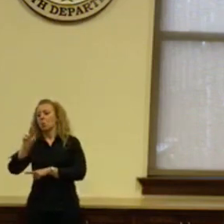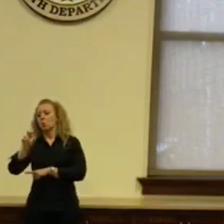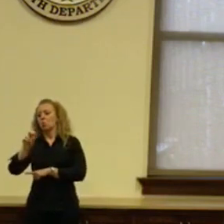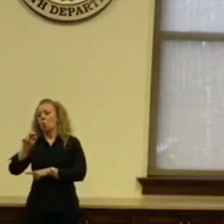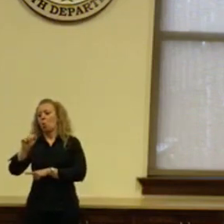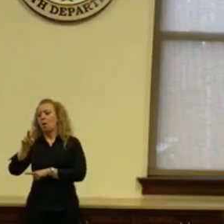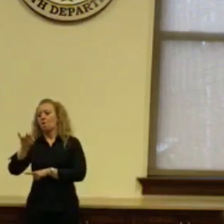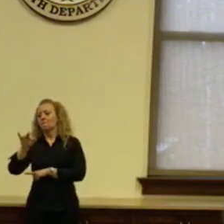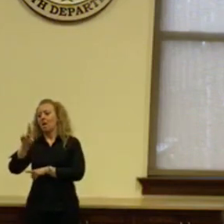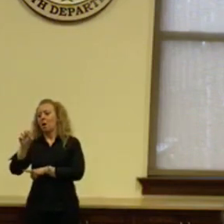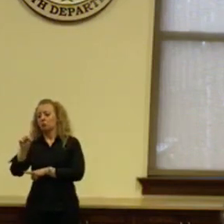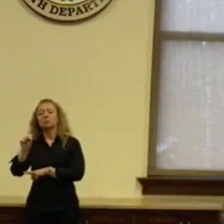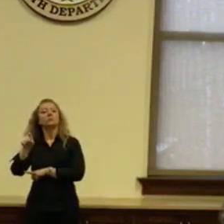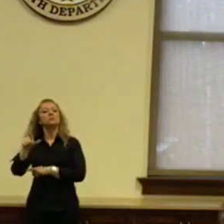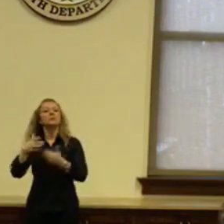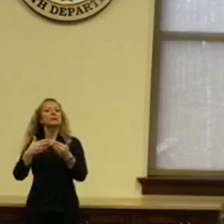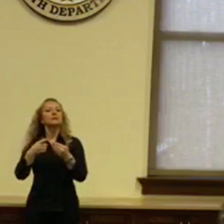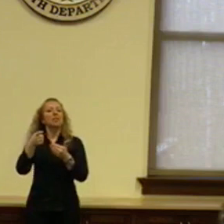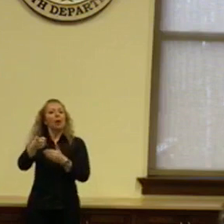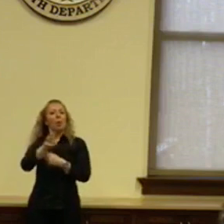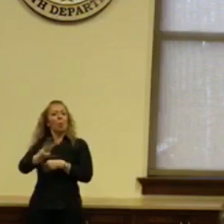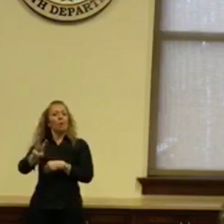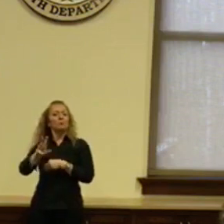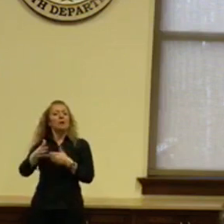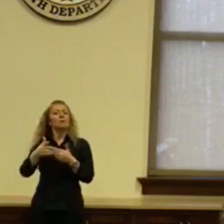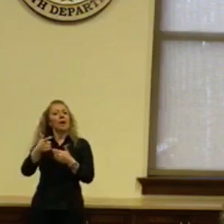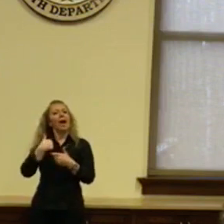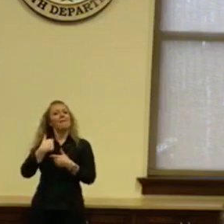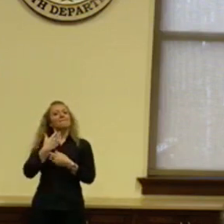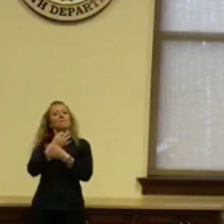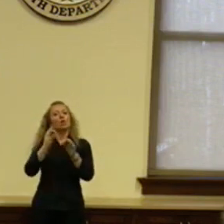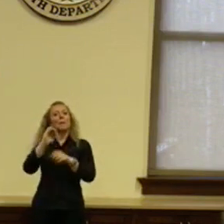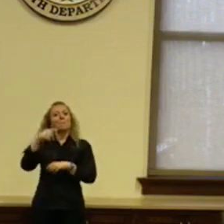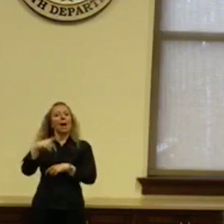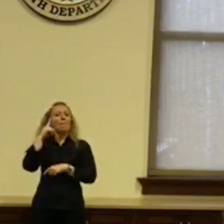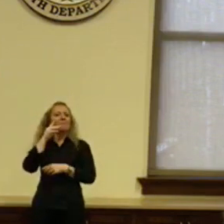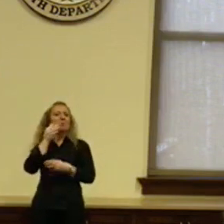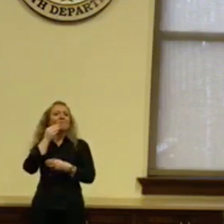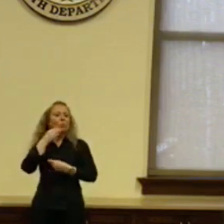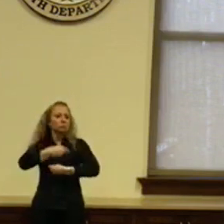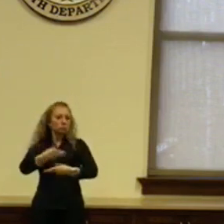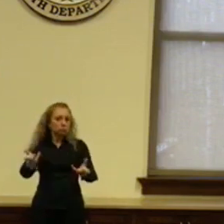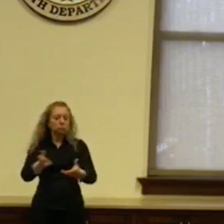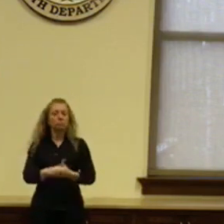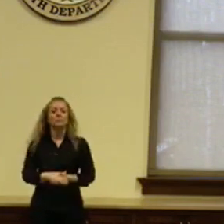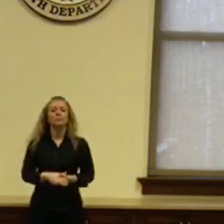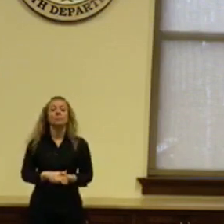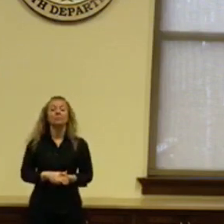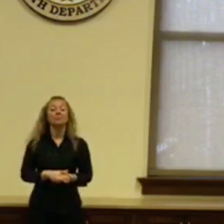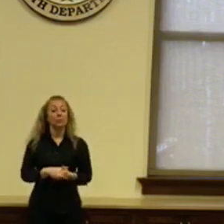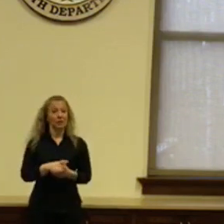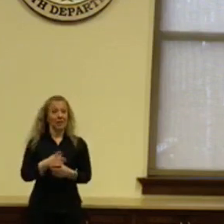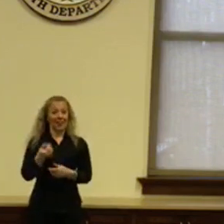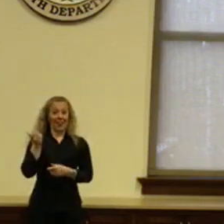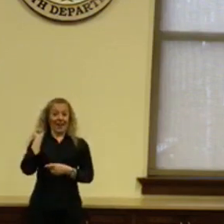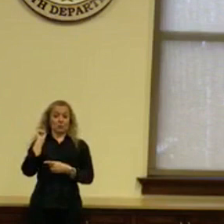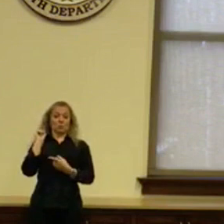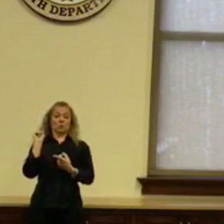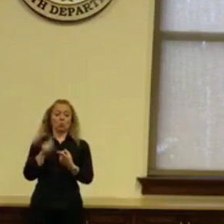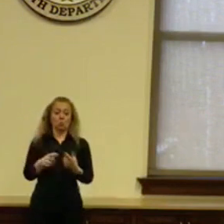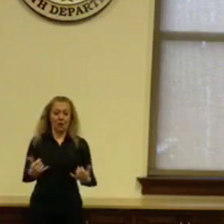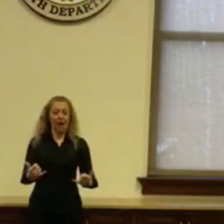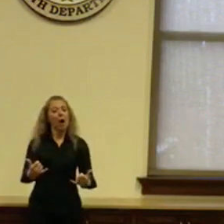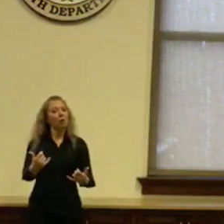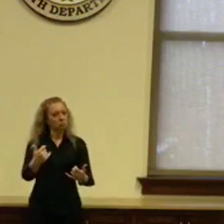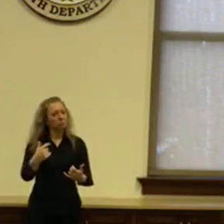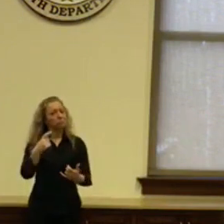www.AlleghenyCounty.us/coronavirus. It includes a free food site map. Since our last briefing that we held, we received the news that there are